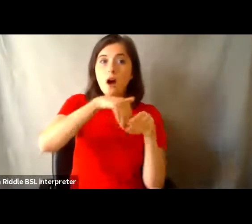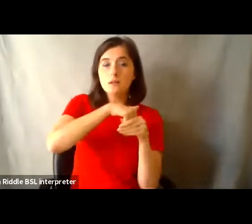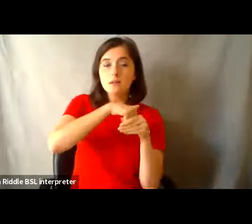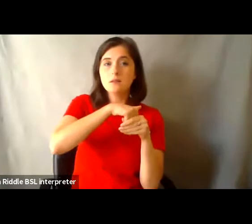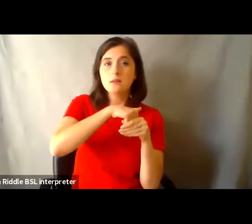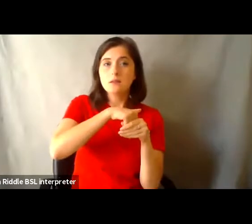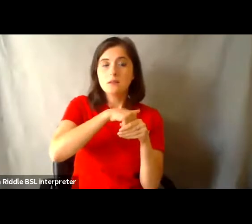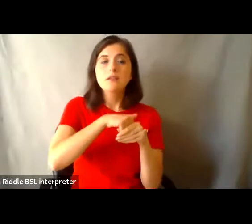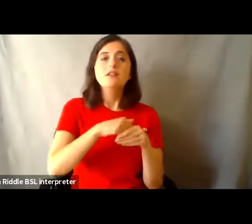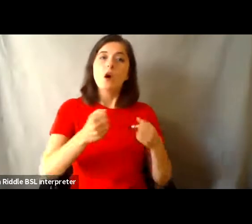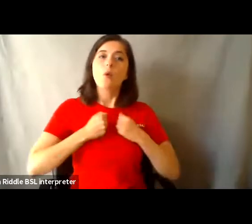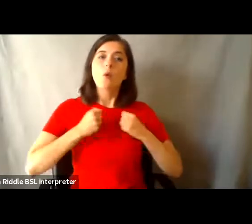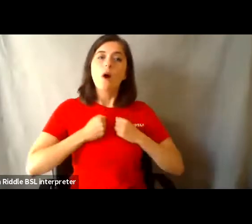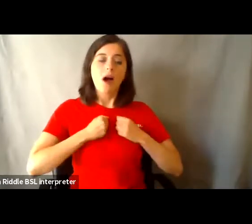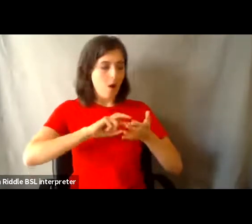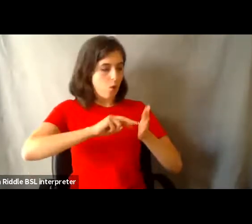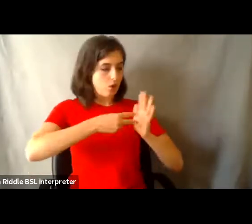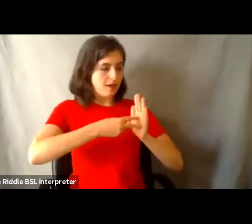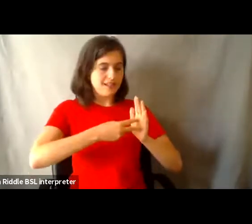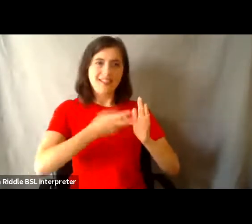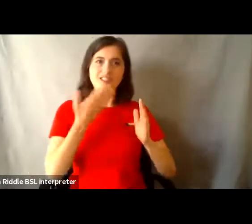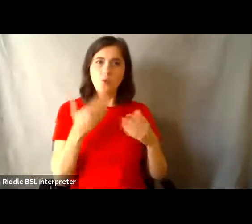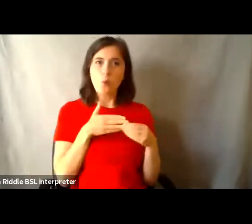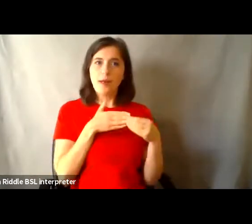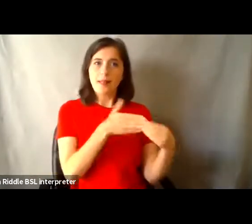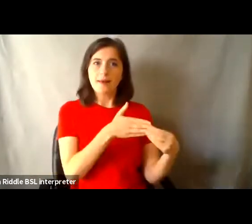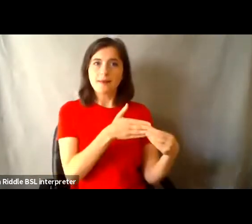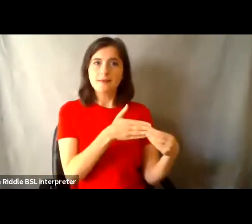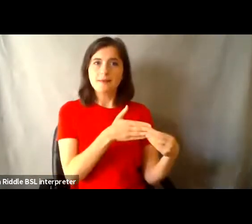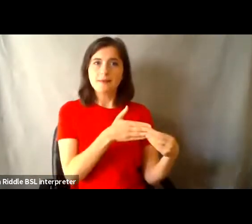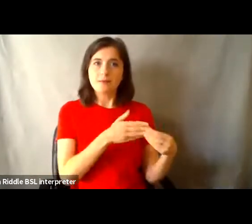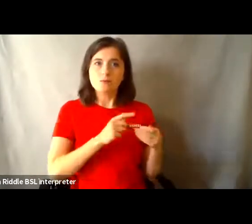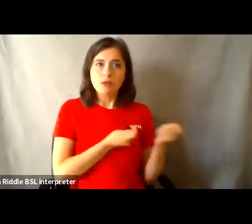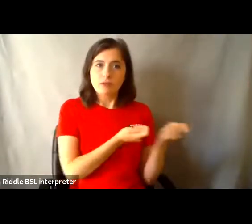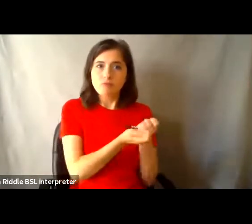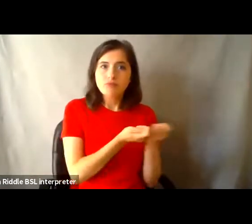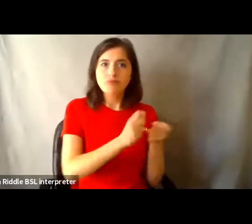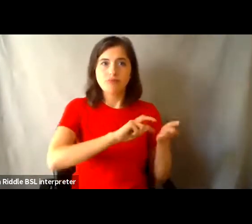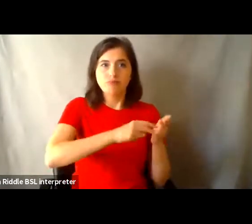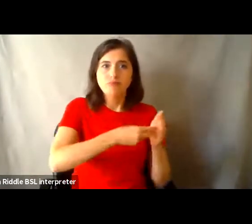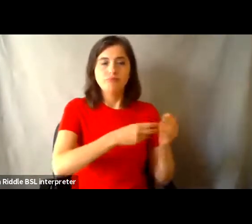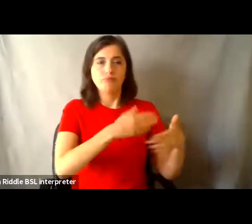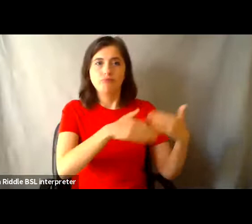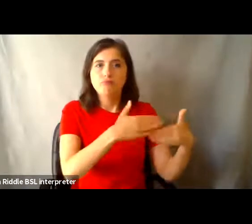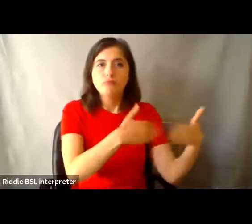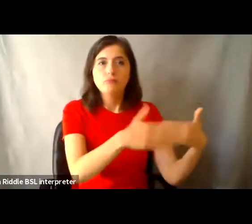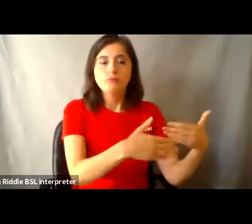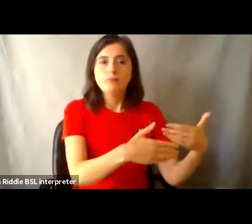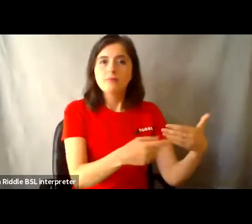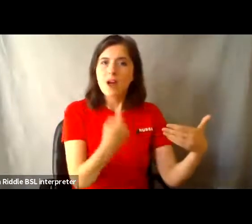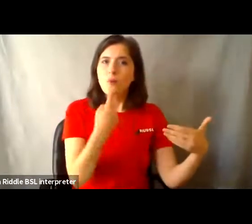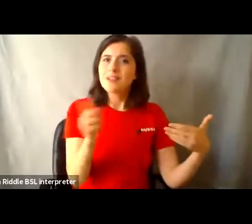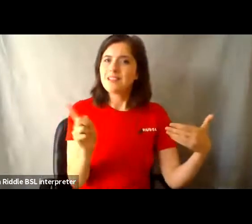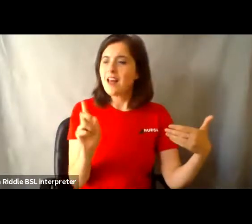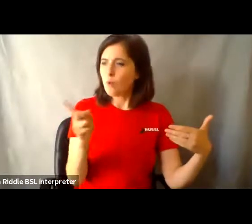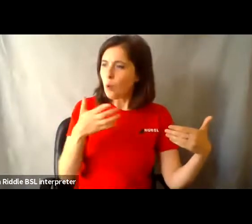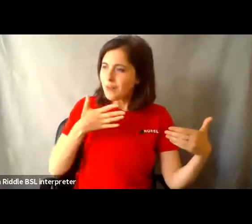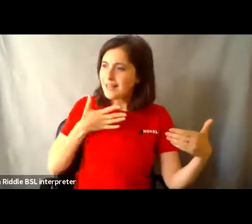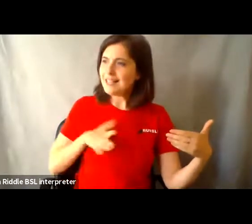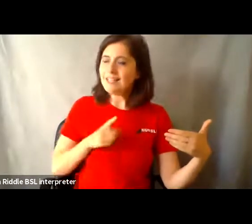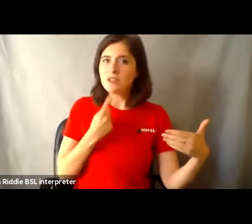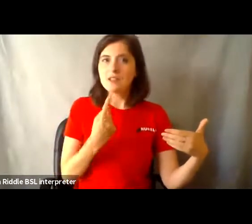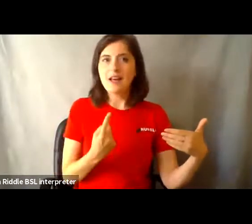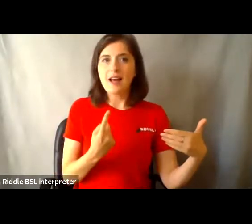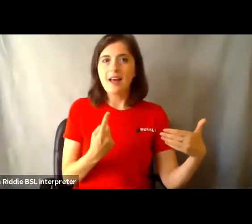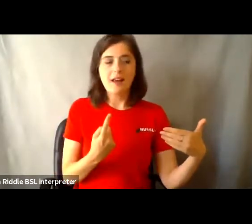run our organizations, and we say what we need to say about how we want the model to